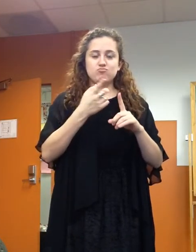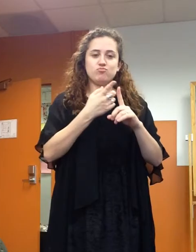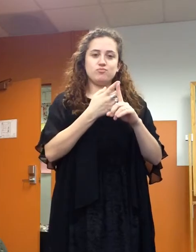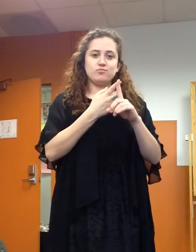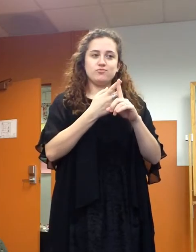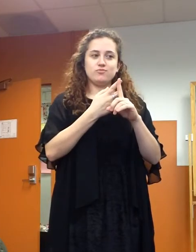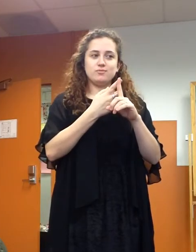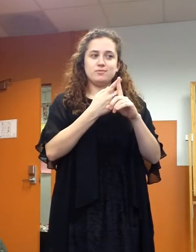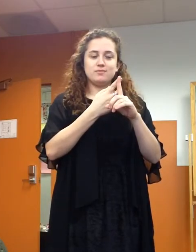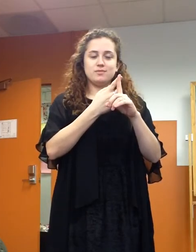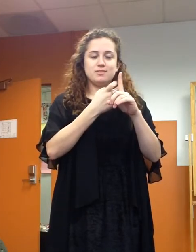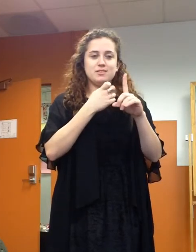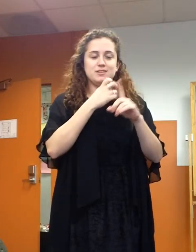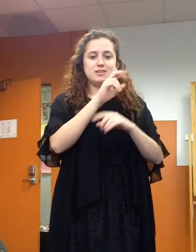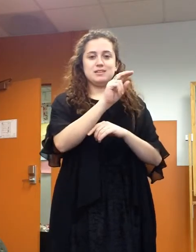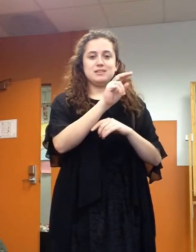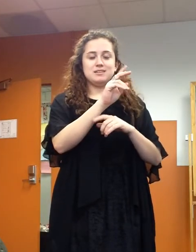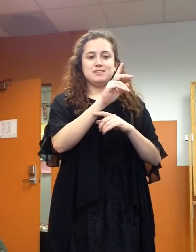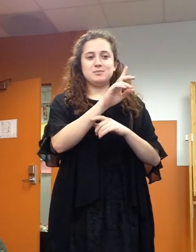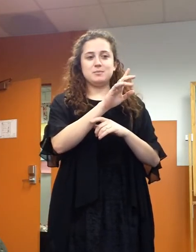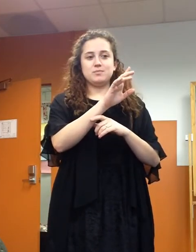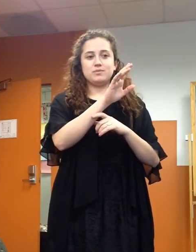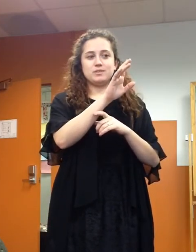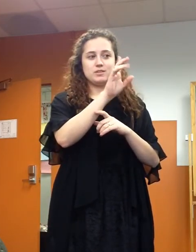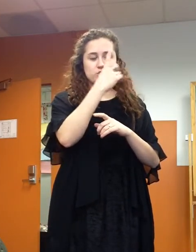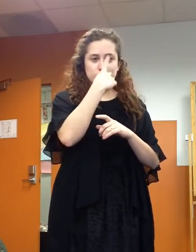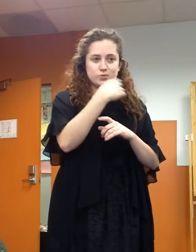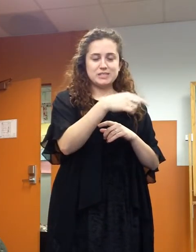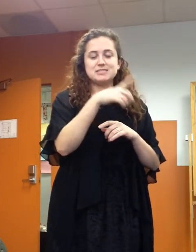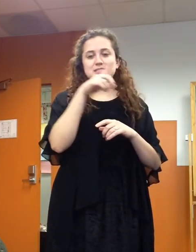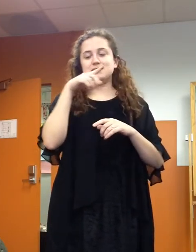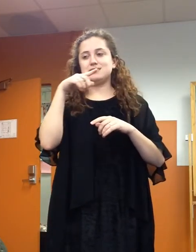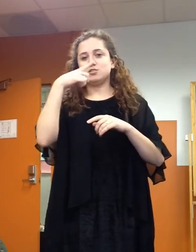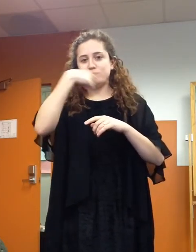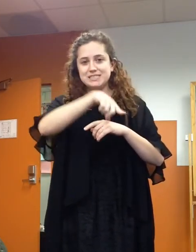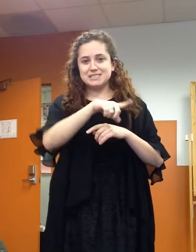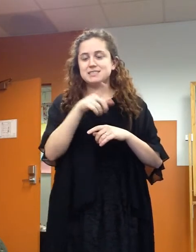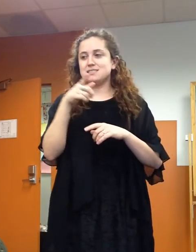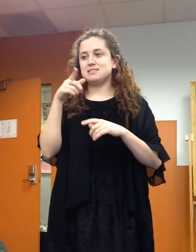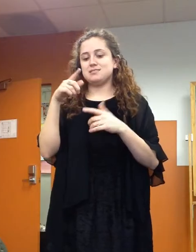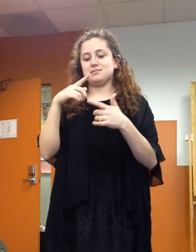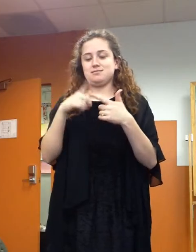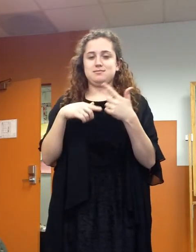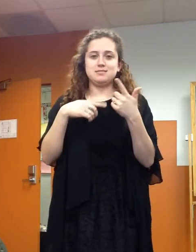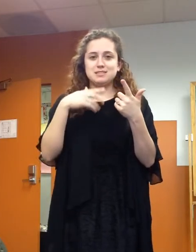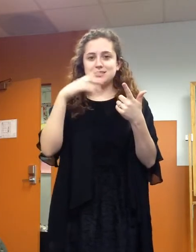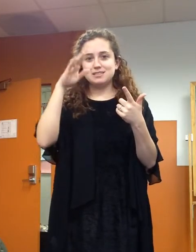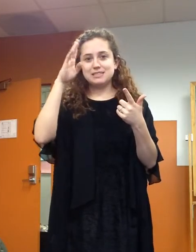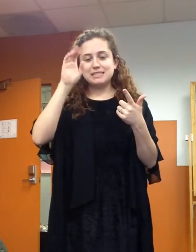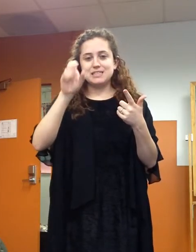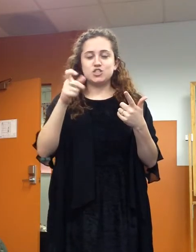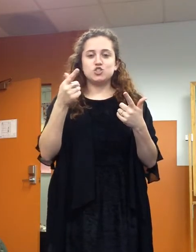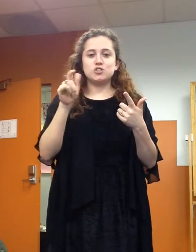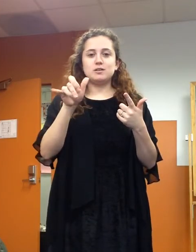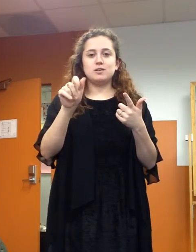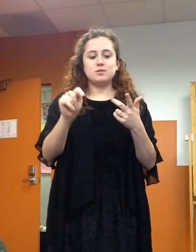migrating to Europe, forgetting Ethiopia, forgetting Egypt and Mesopotamia and Greece, becoming the Roman Empire,